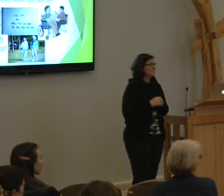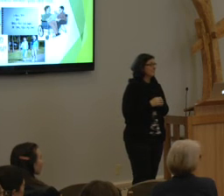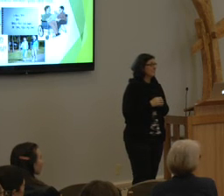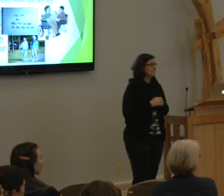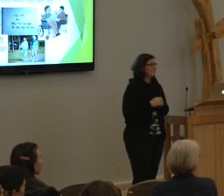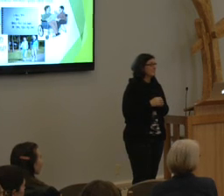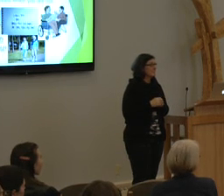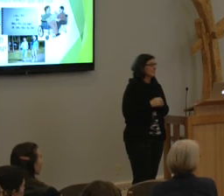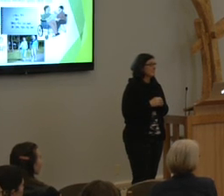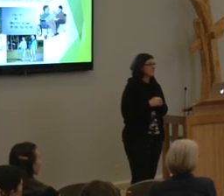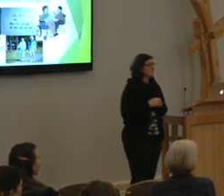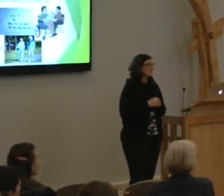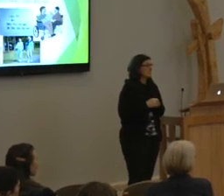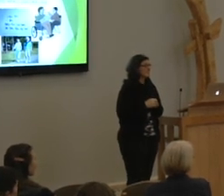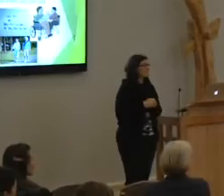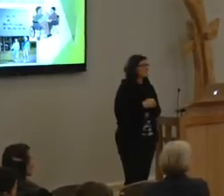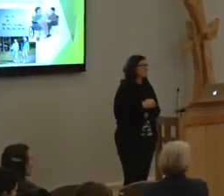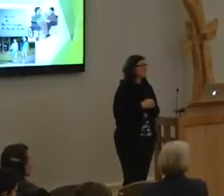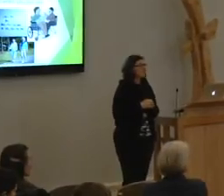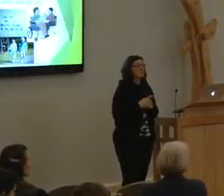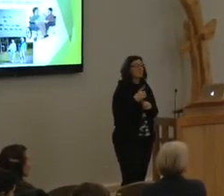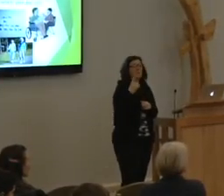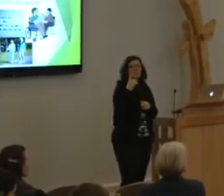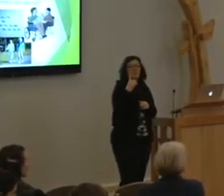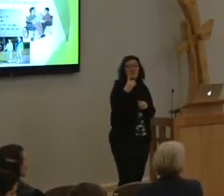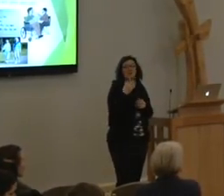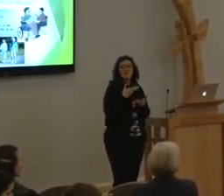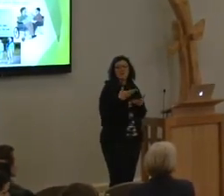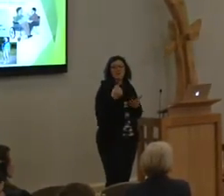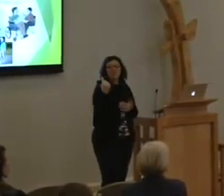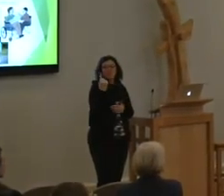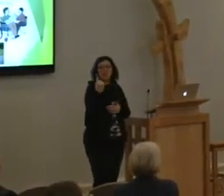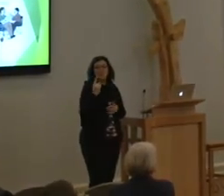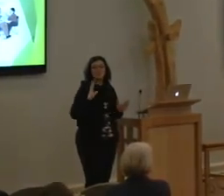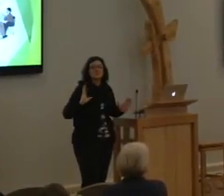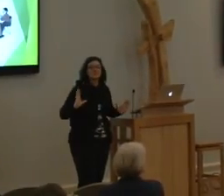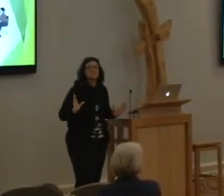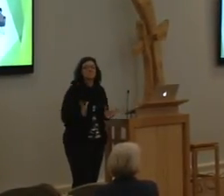that always compels me,